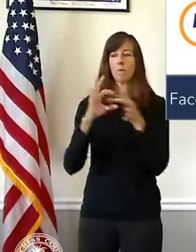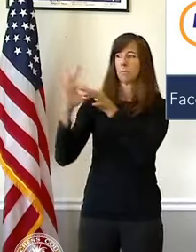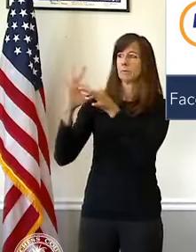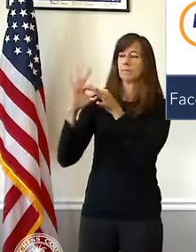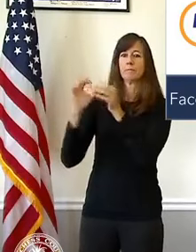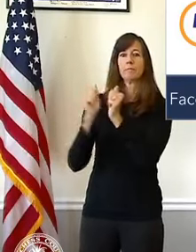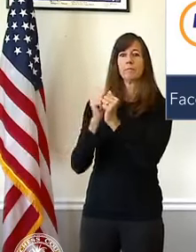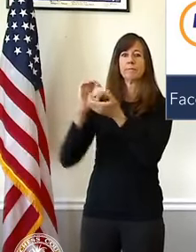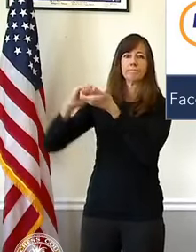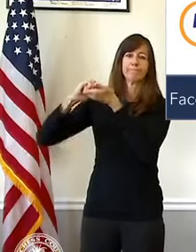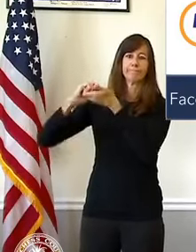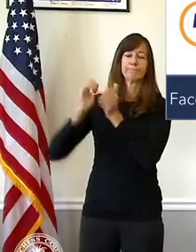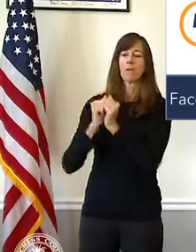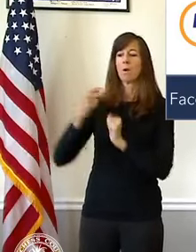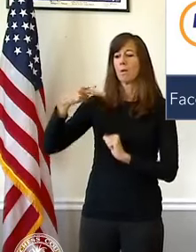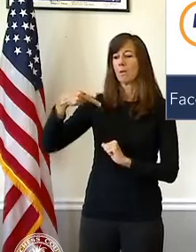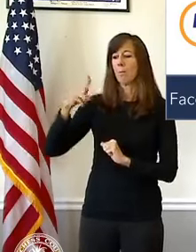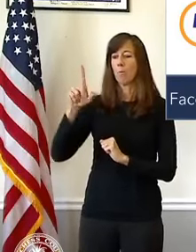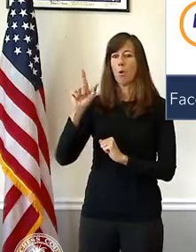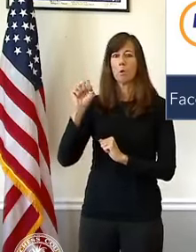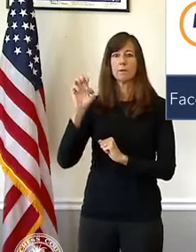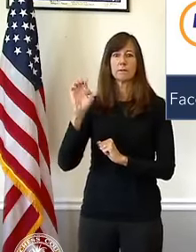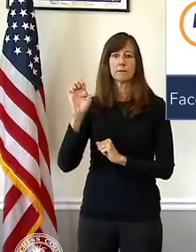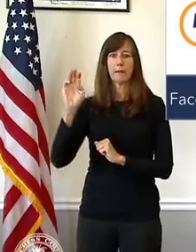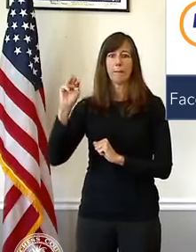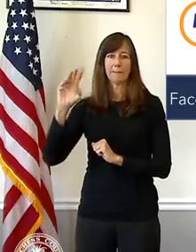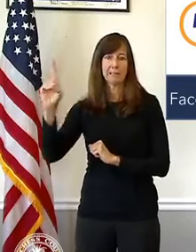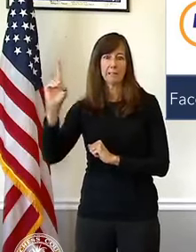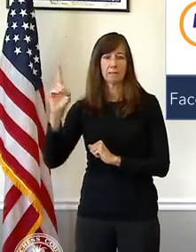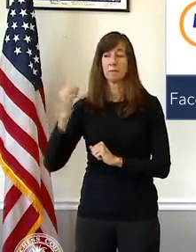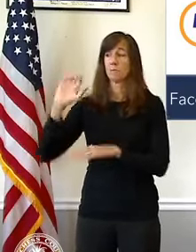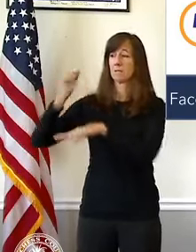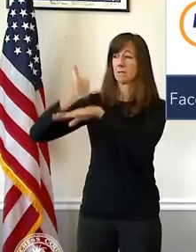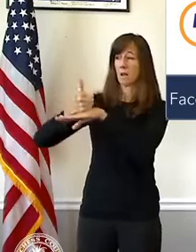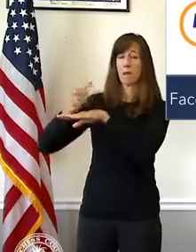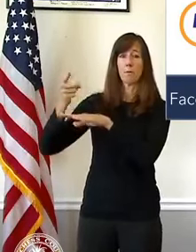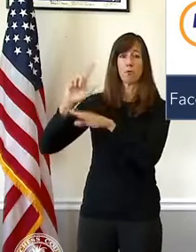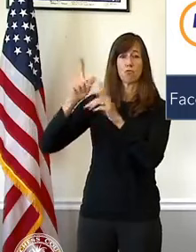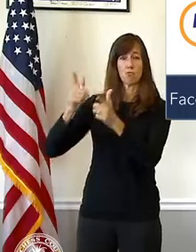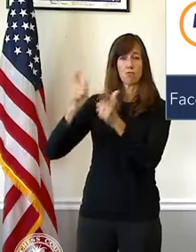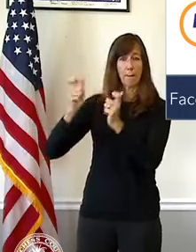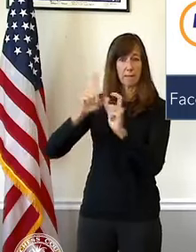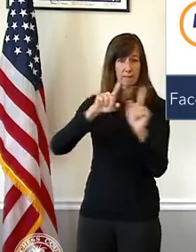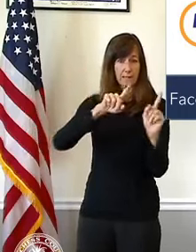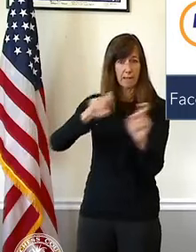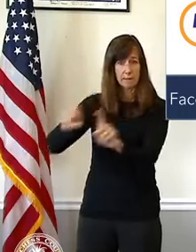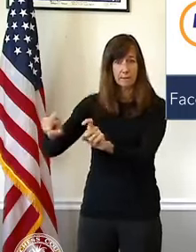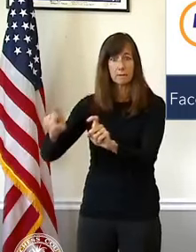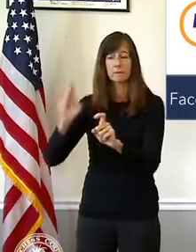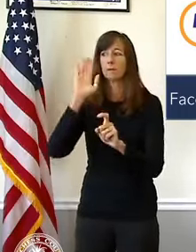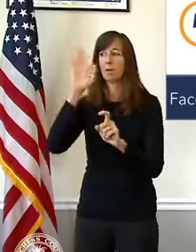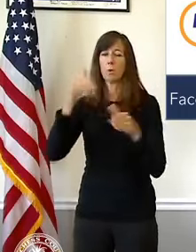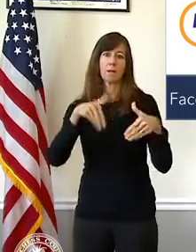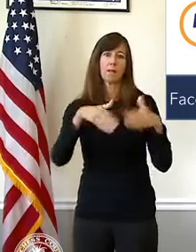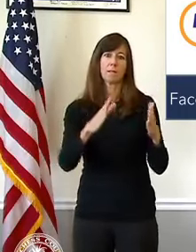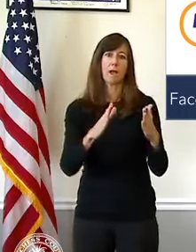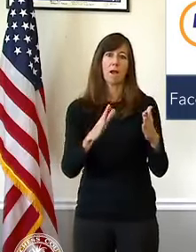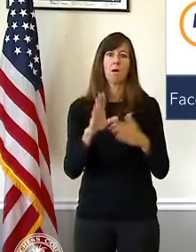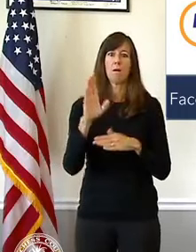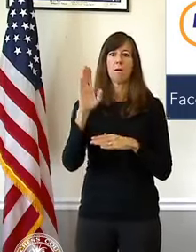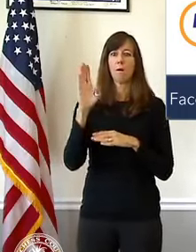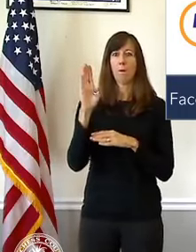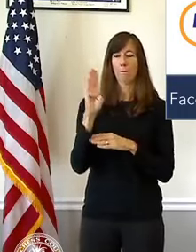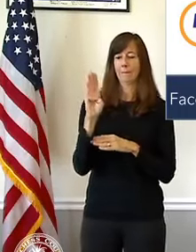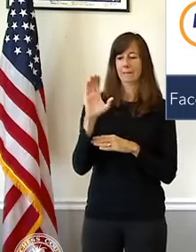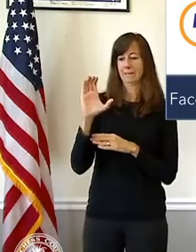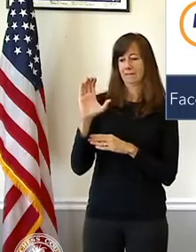We've established that for rapid testing, and this will allow for BCH, our department, to partner with